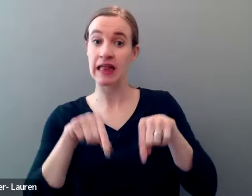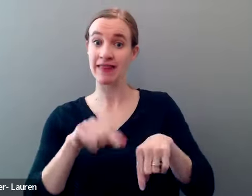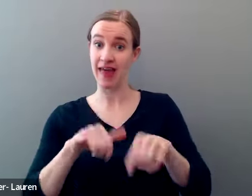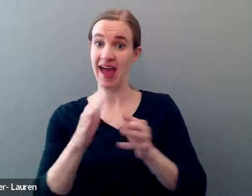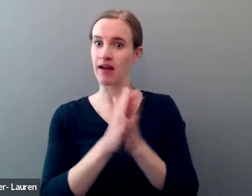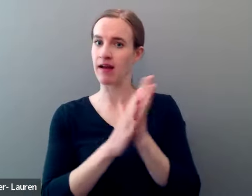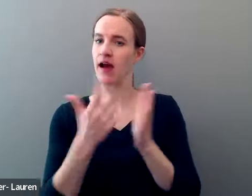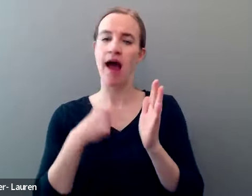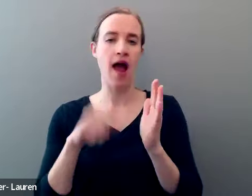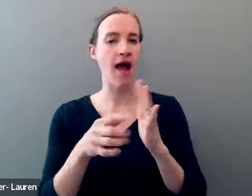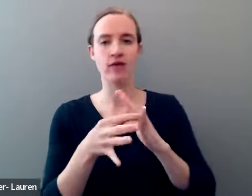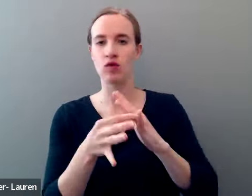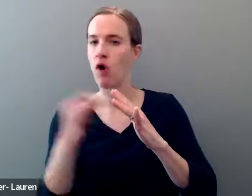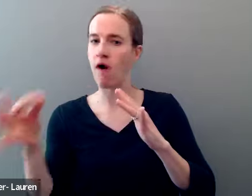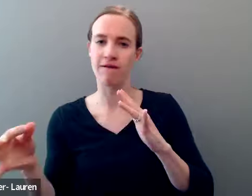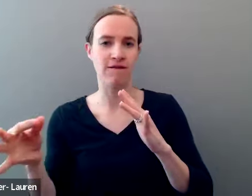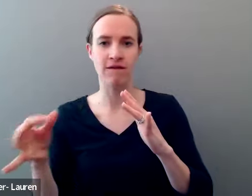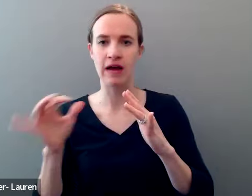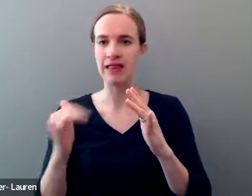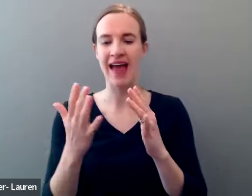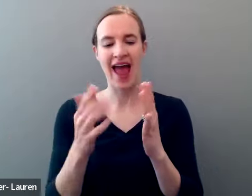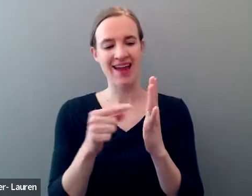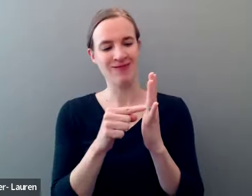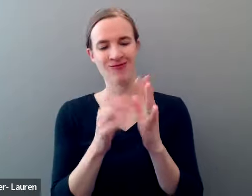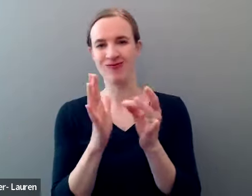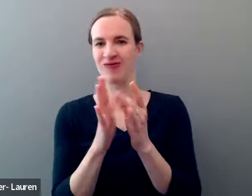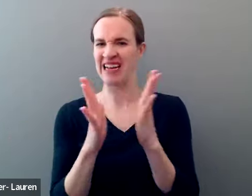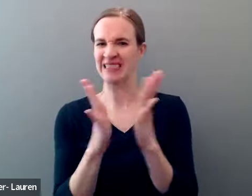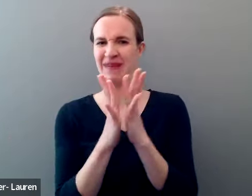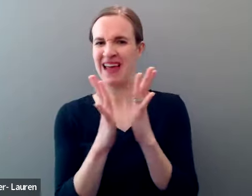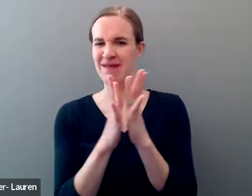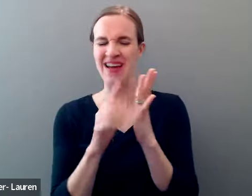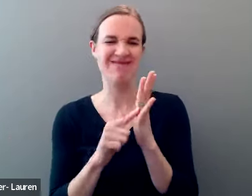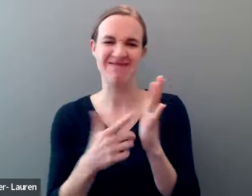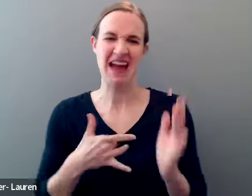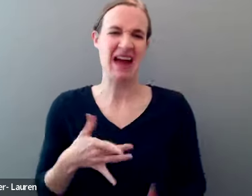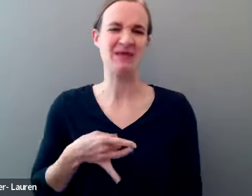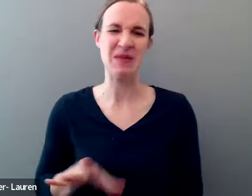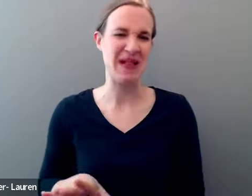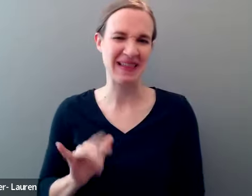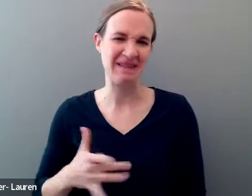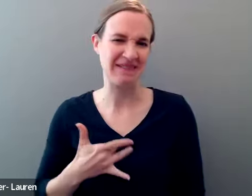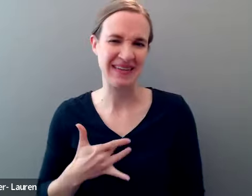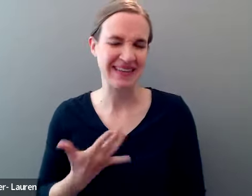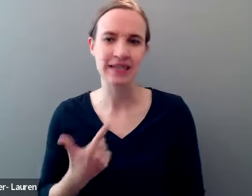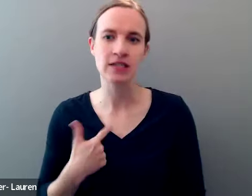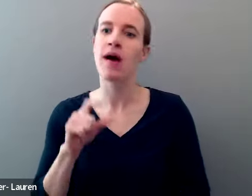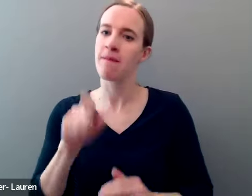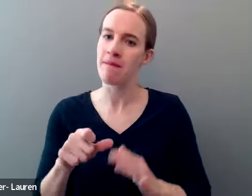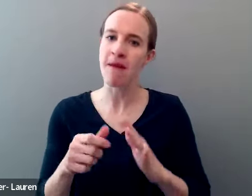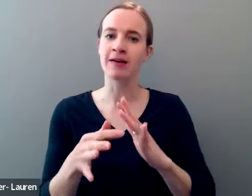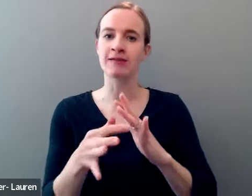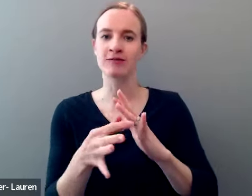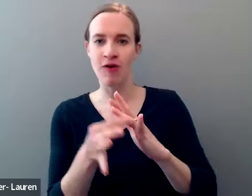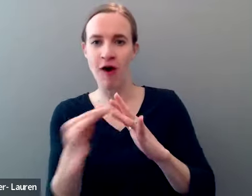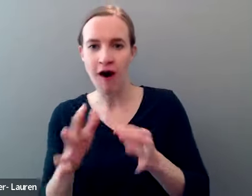because the sensation of my rings banging against each other is very unpleasant. And so